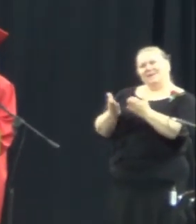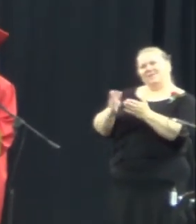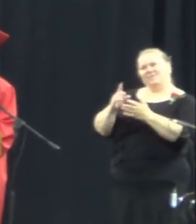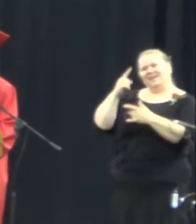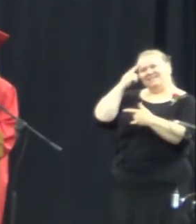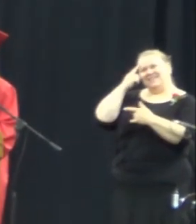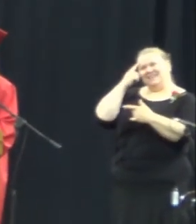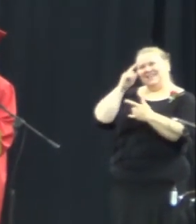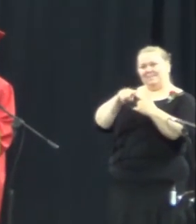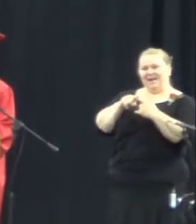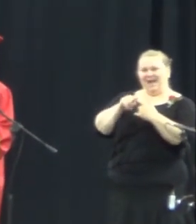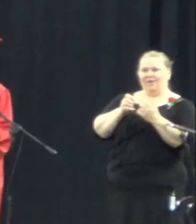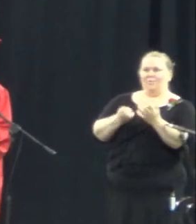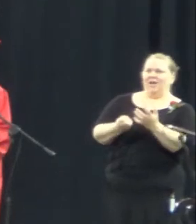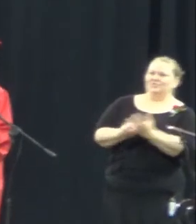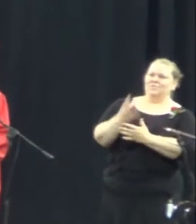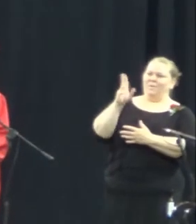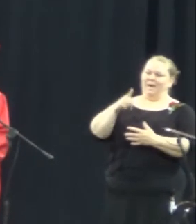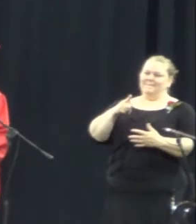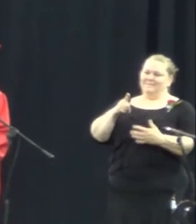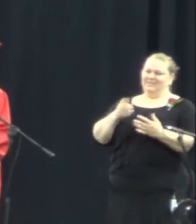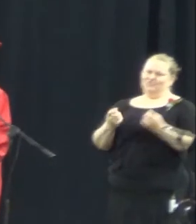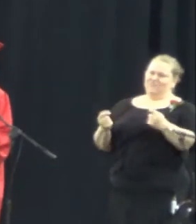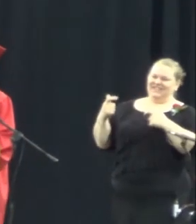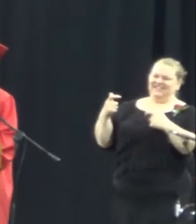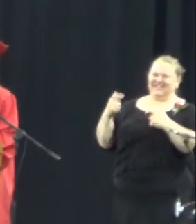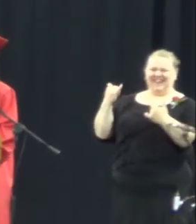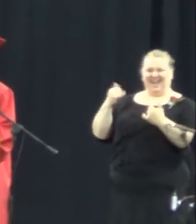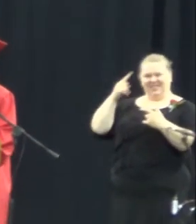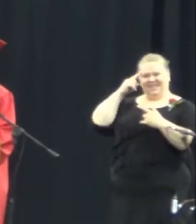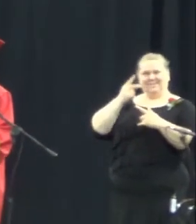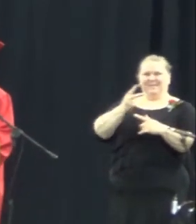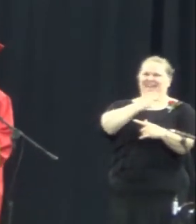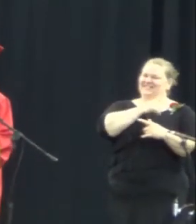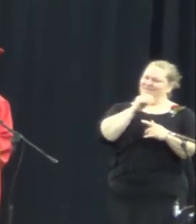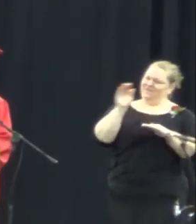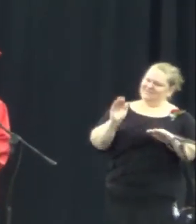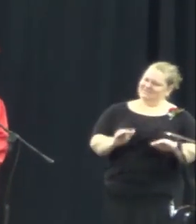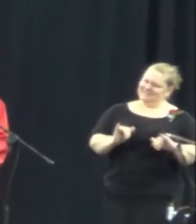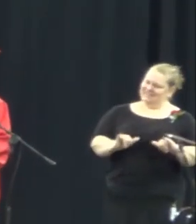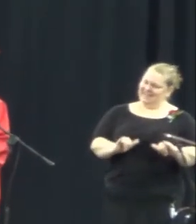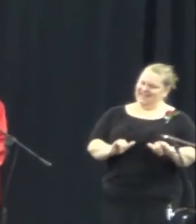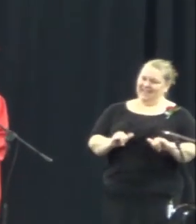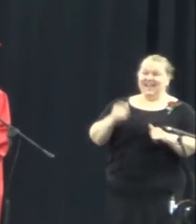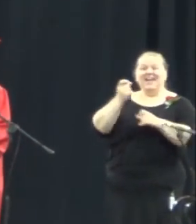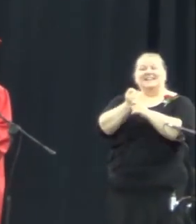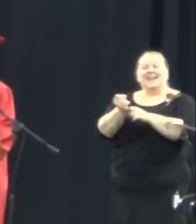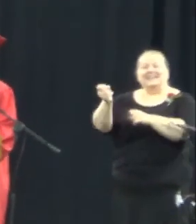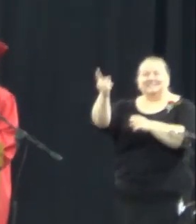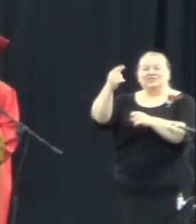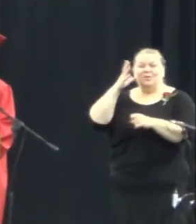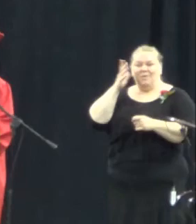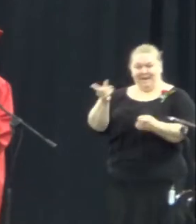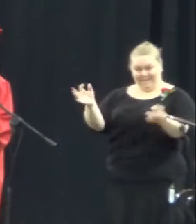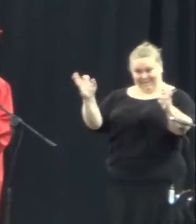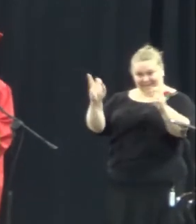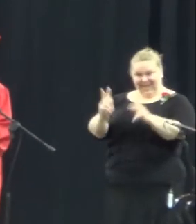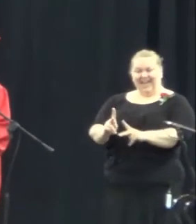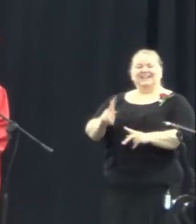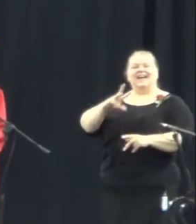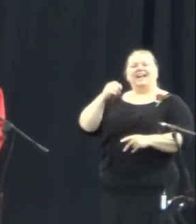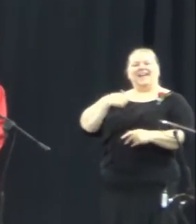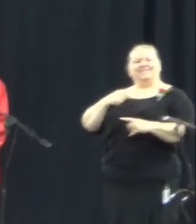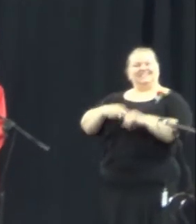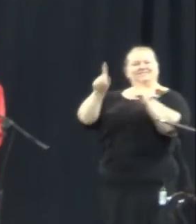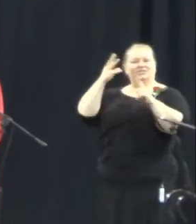so quickly. In 1 year, we'll return with different experiences, and might return as